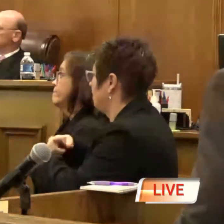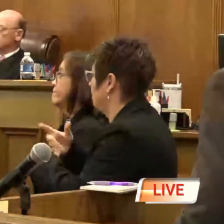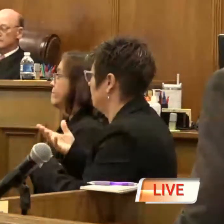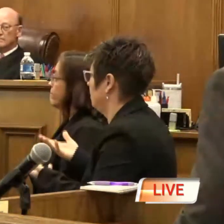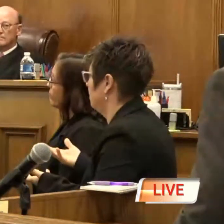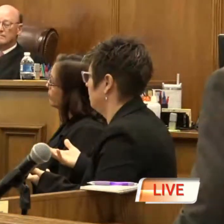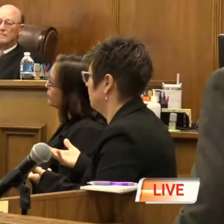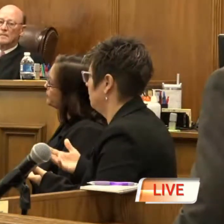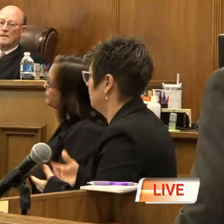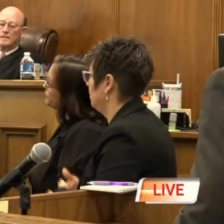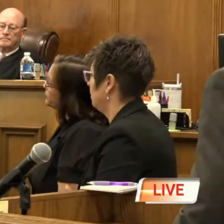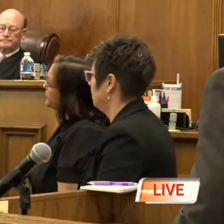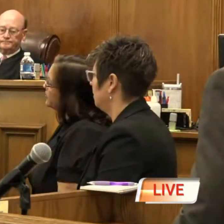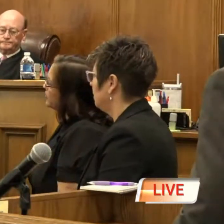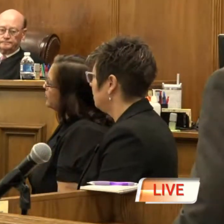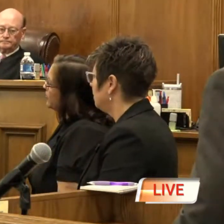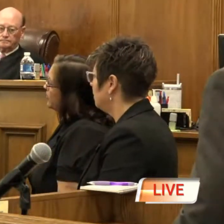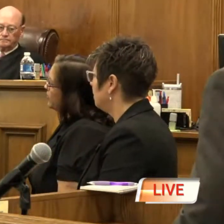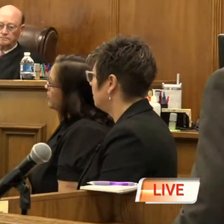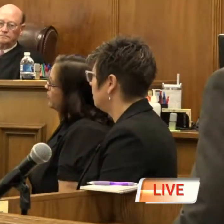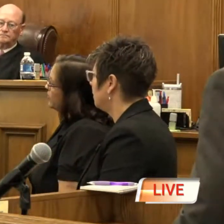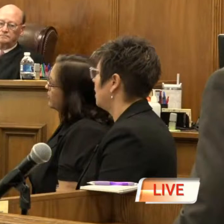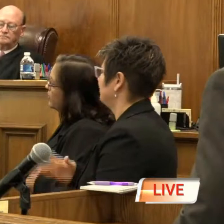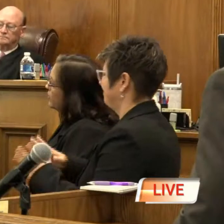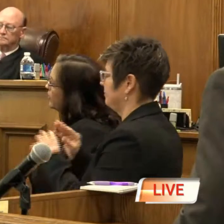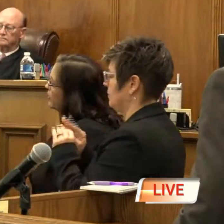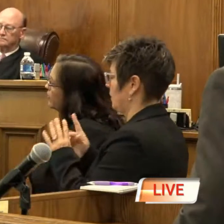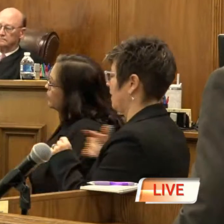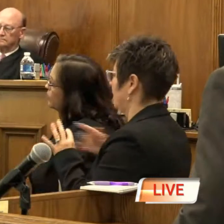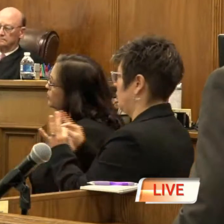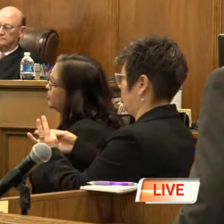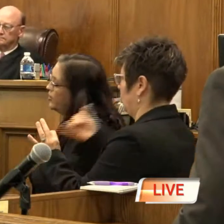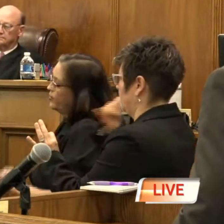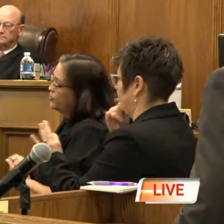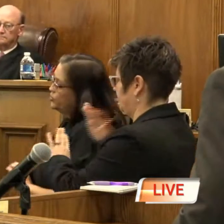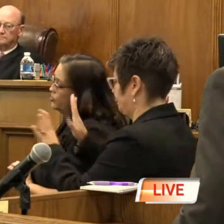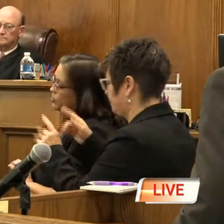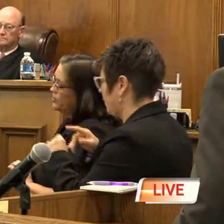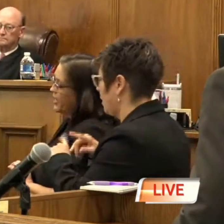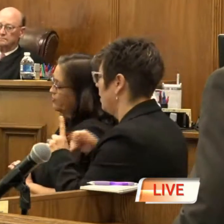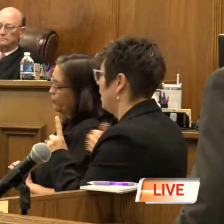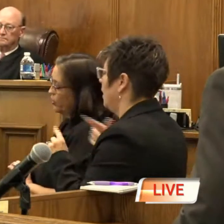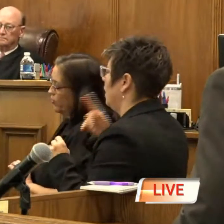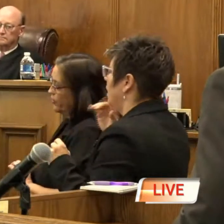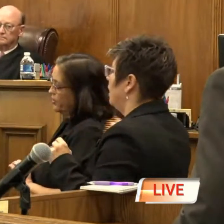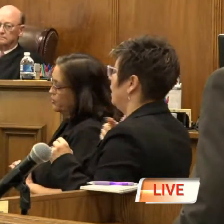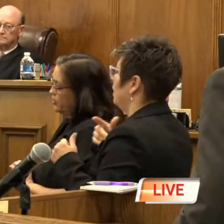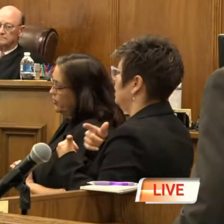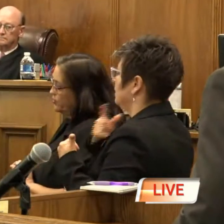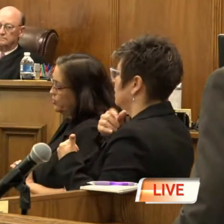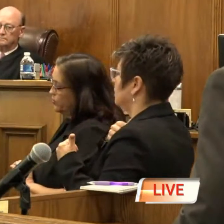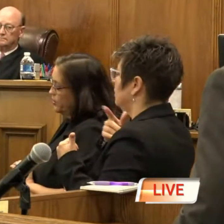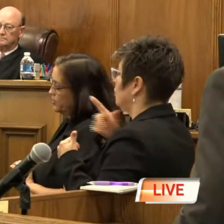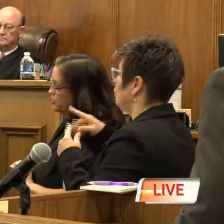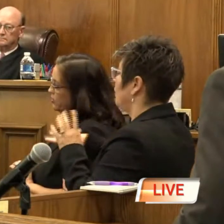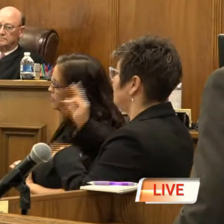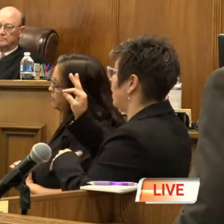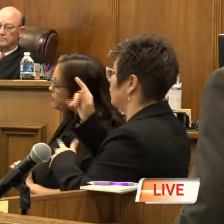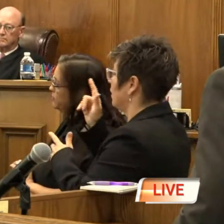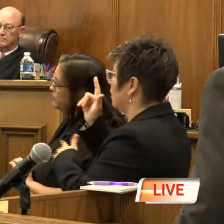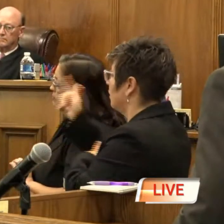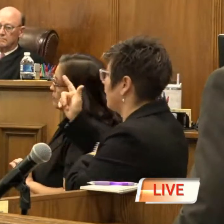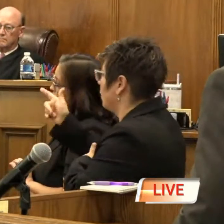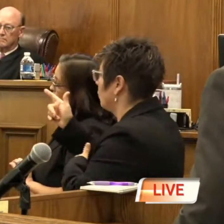And She's asking for clarification on the interpretation.